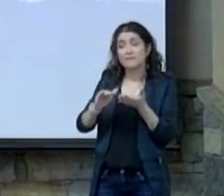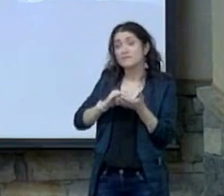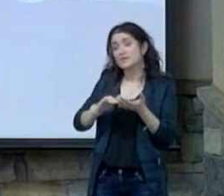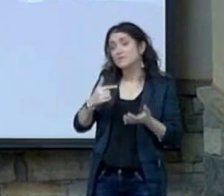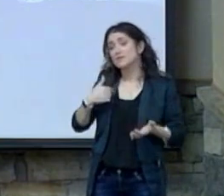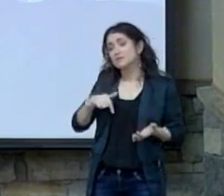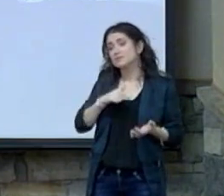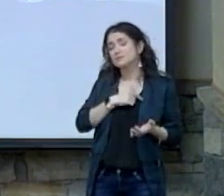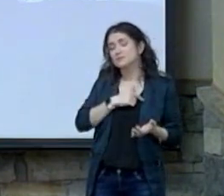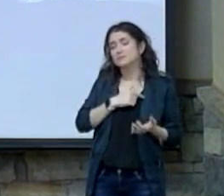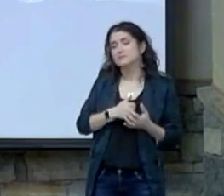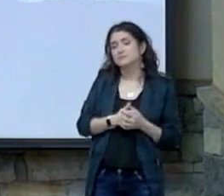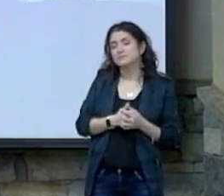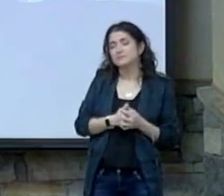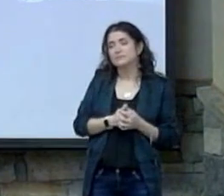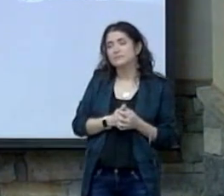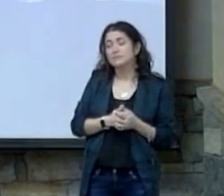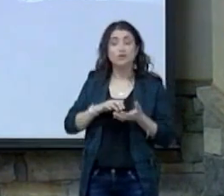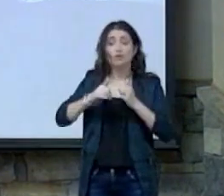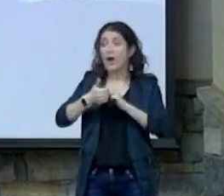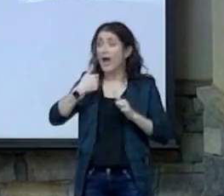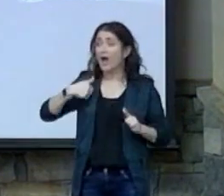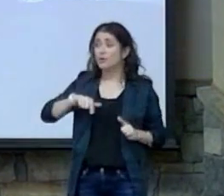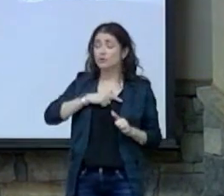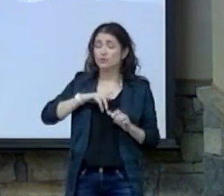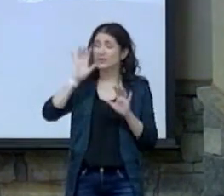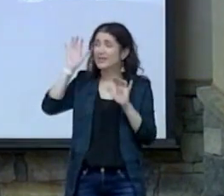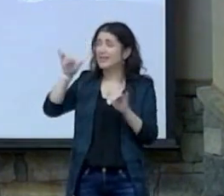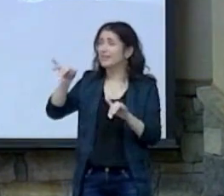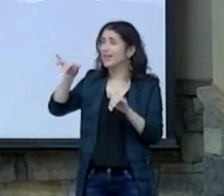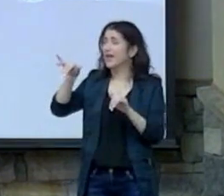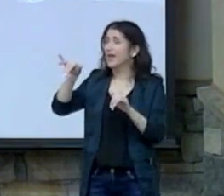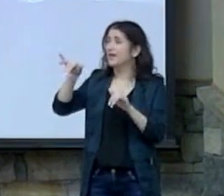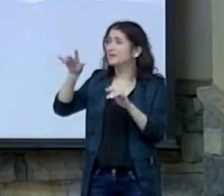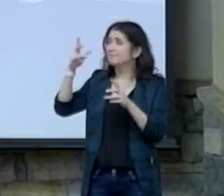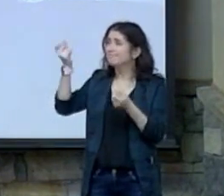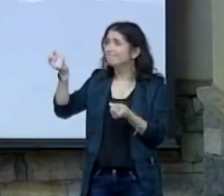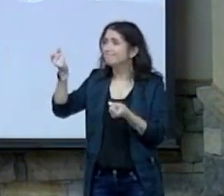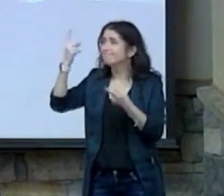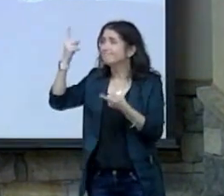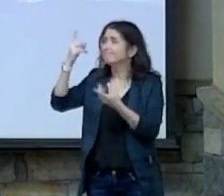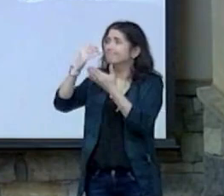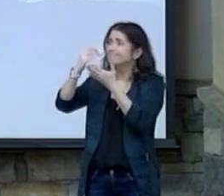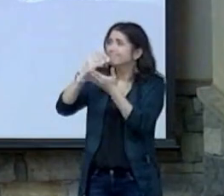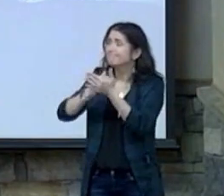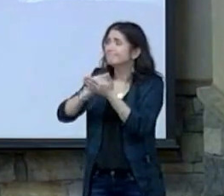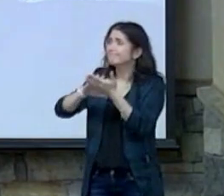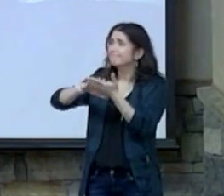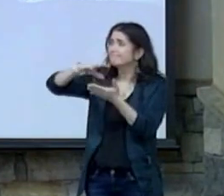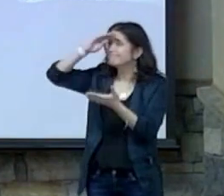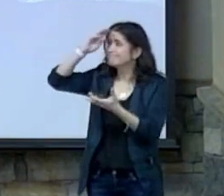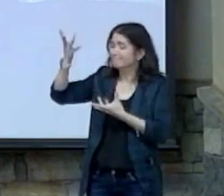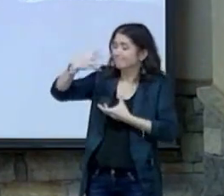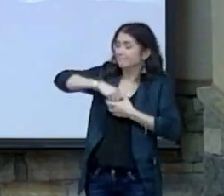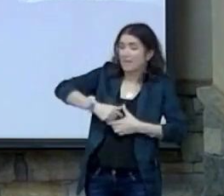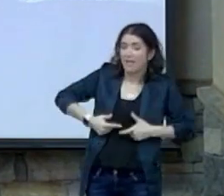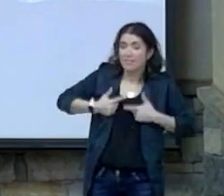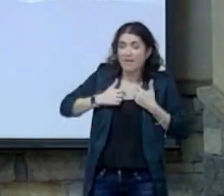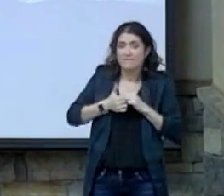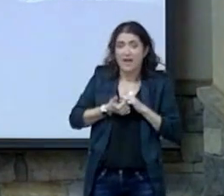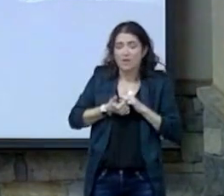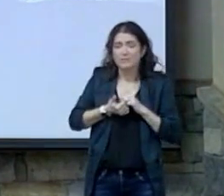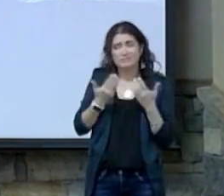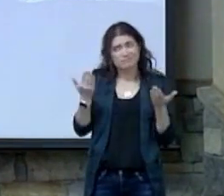us. And so then how do we take that now and live it in our lives? Because let's be honest with each other. It's